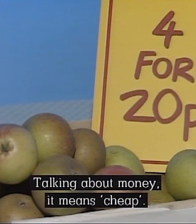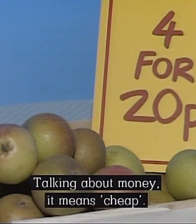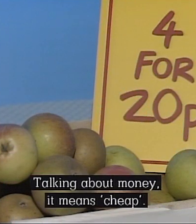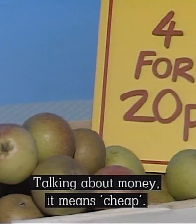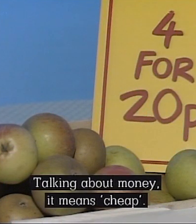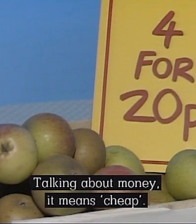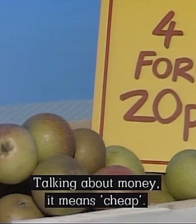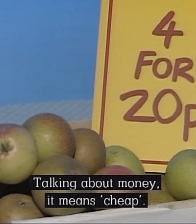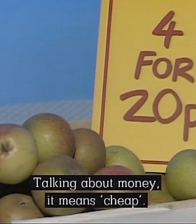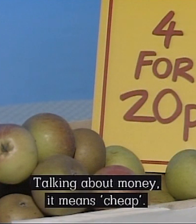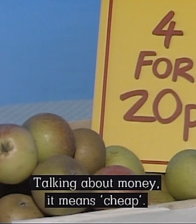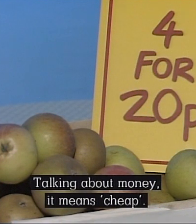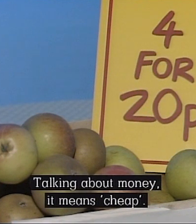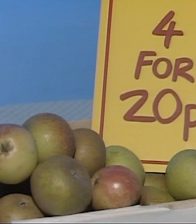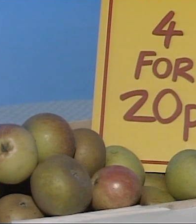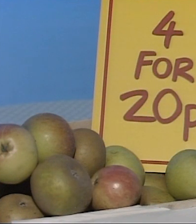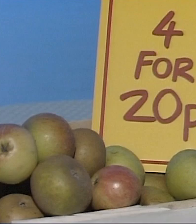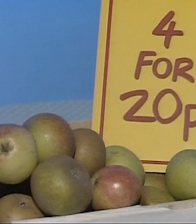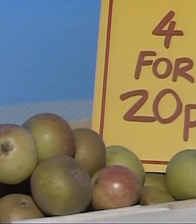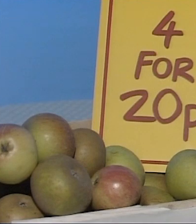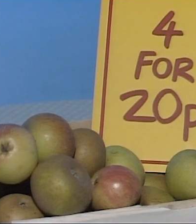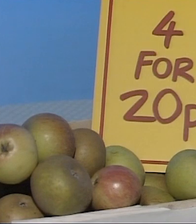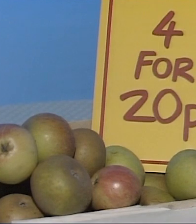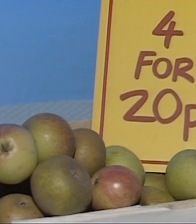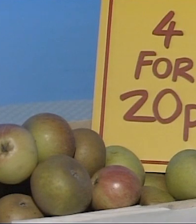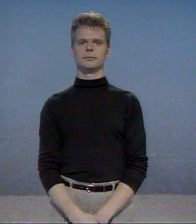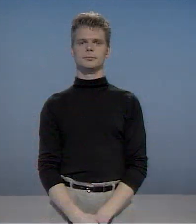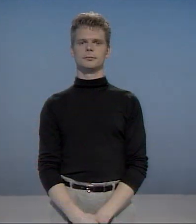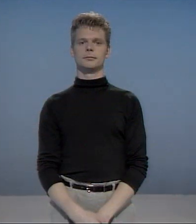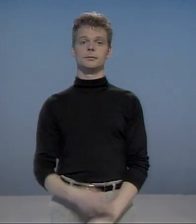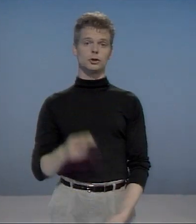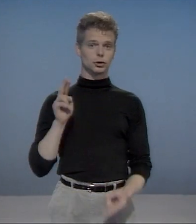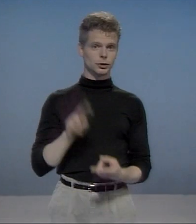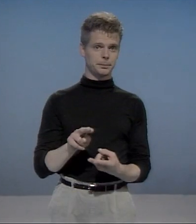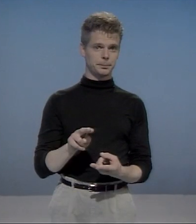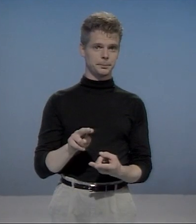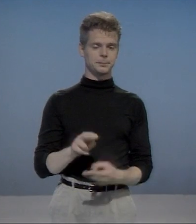When you know the sign is about money, the meaning is clearer. Cheap,